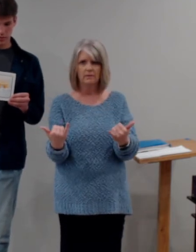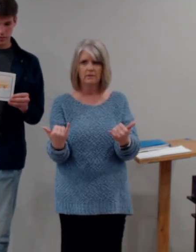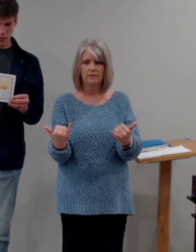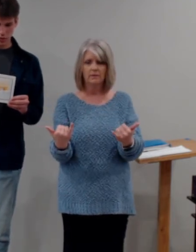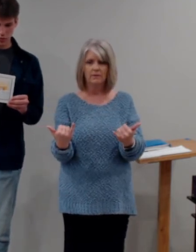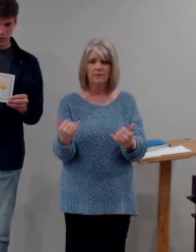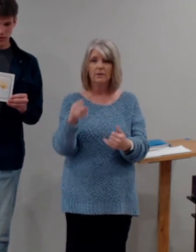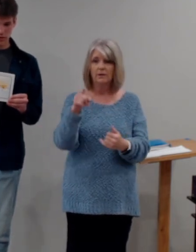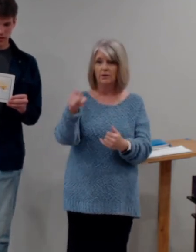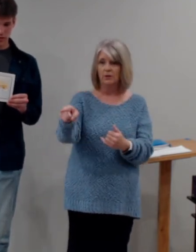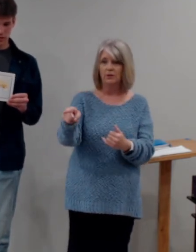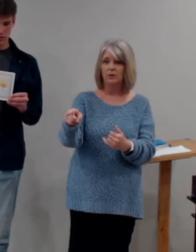You can change.